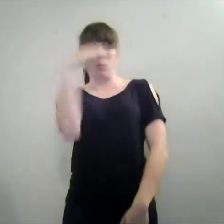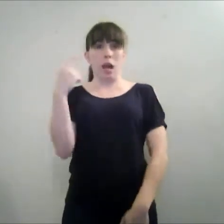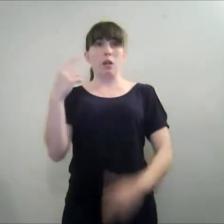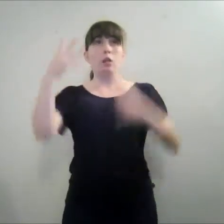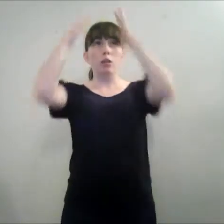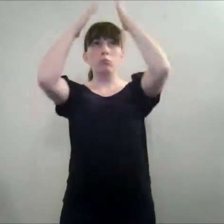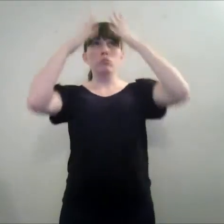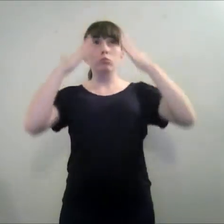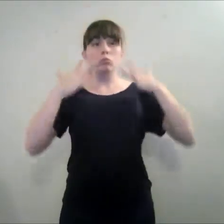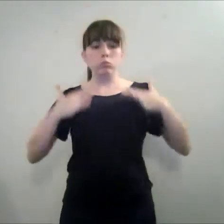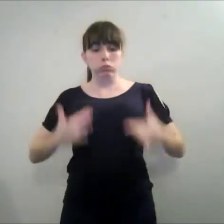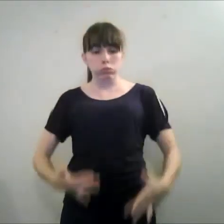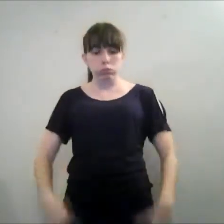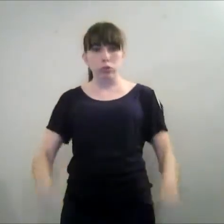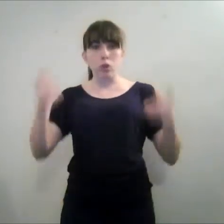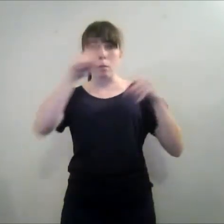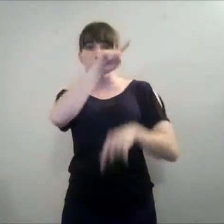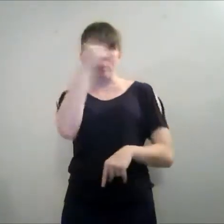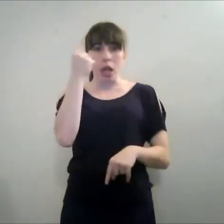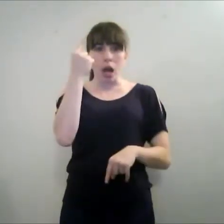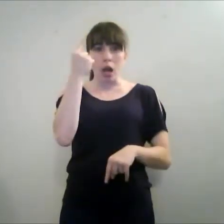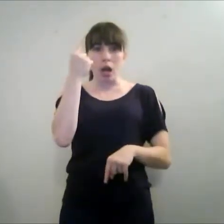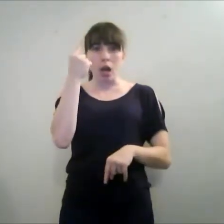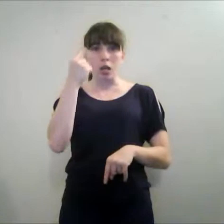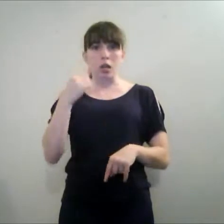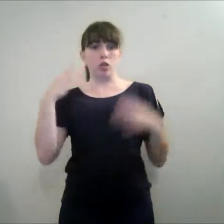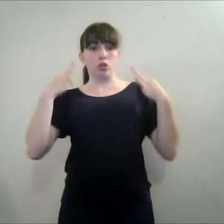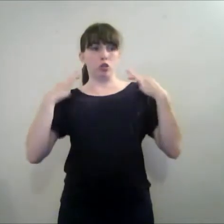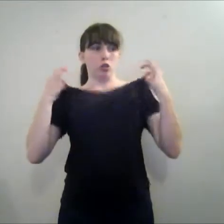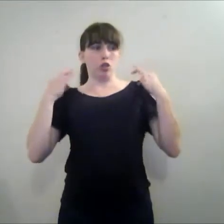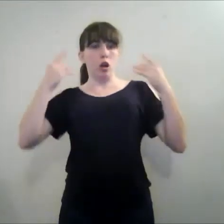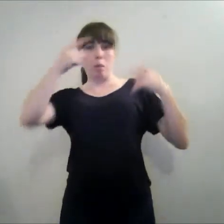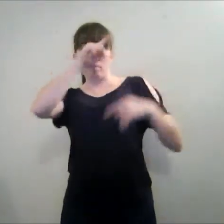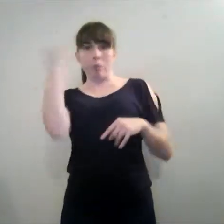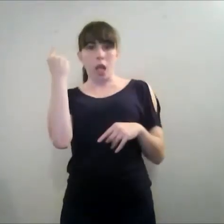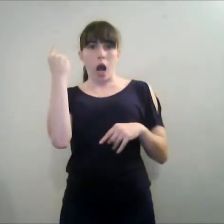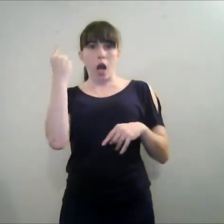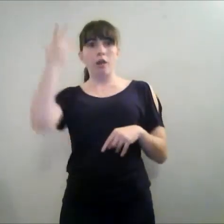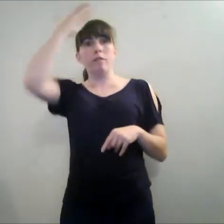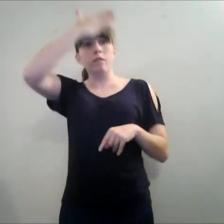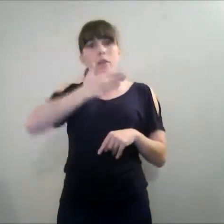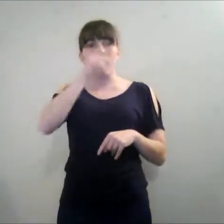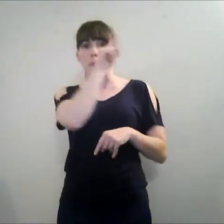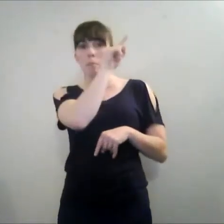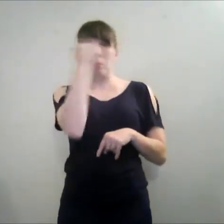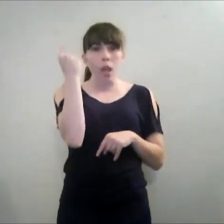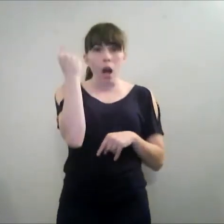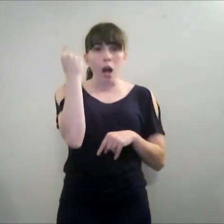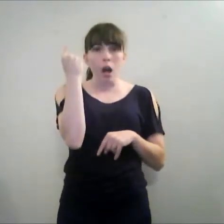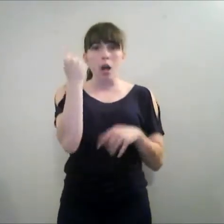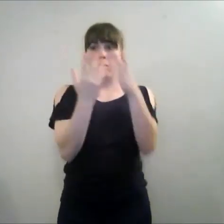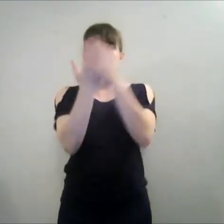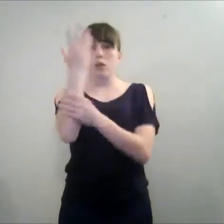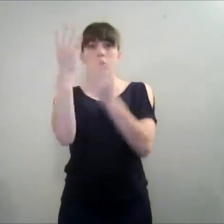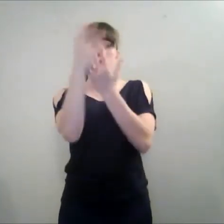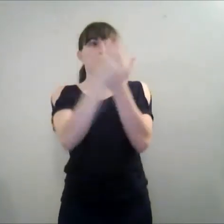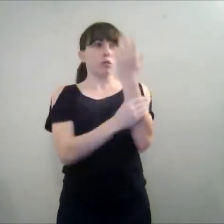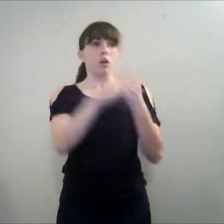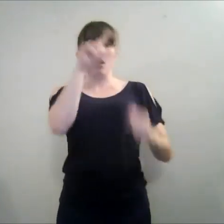black trousers, black boot. I went dressed completely in black. I go into the bank at 10 o'clock. Oh, hi, I'm Dave Birch. I've got a 3 o'clock with so-and-so. They're, sure, and they